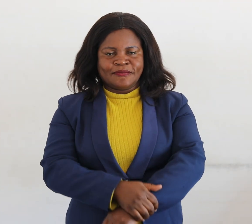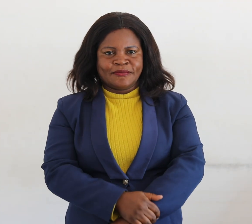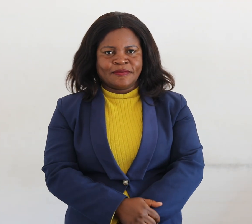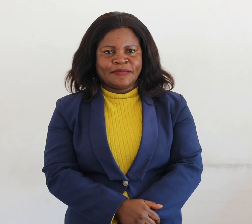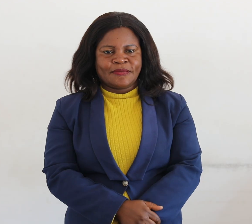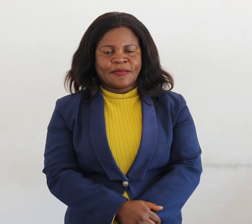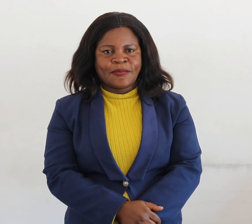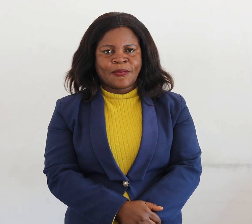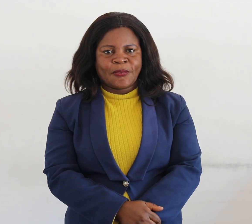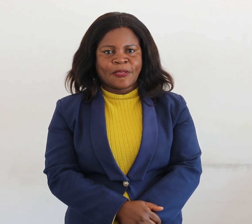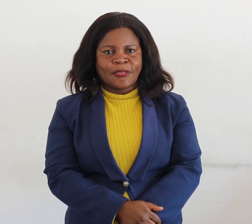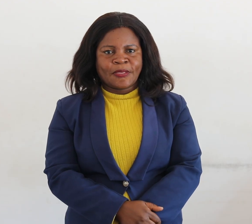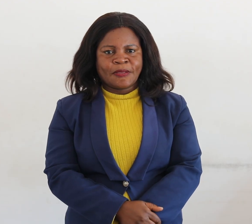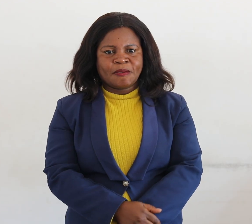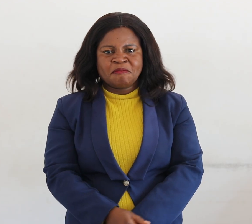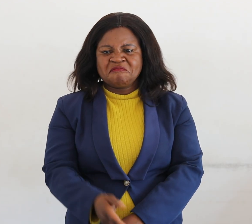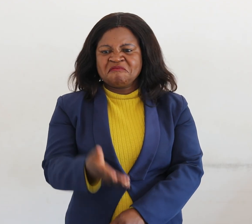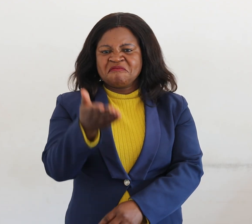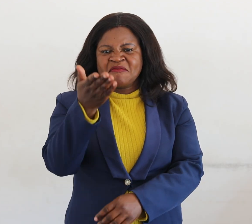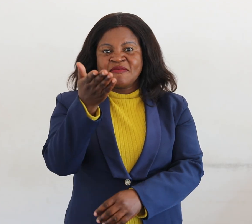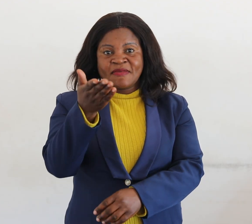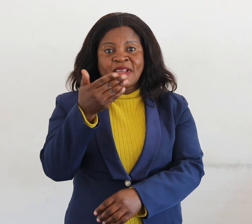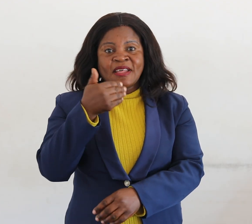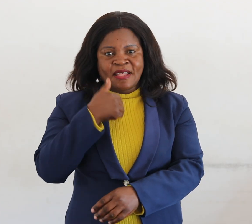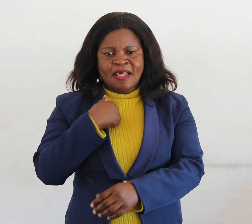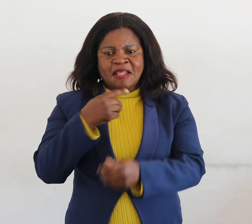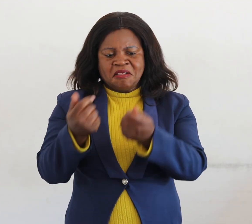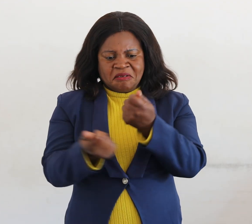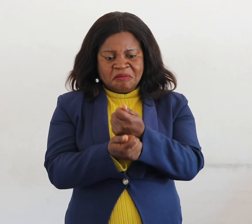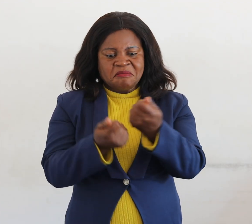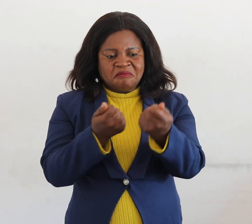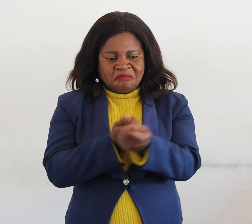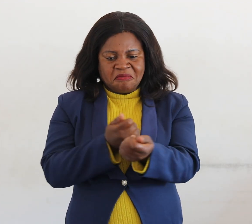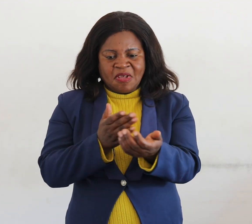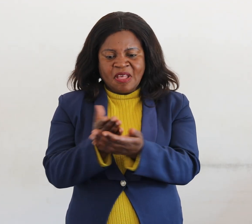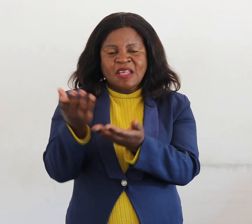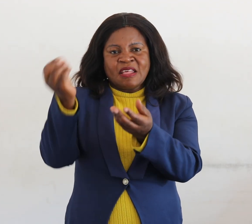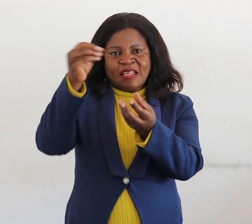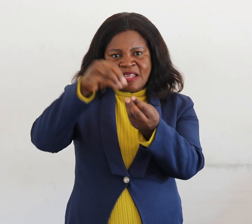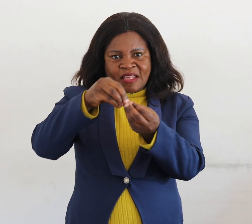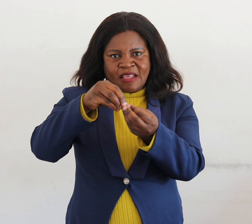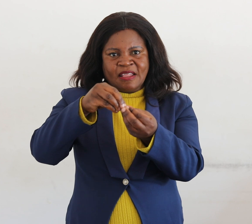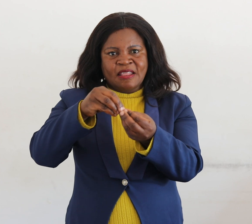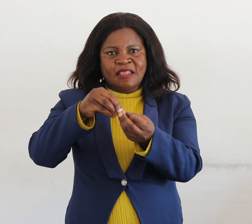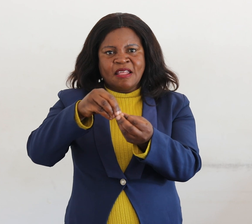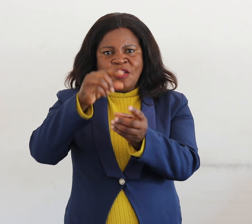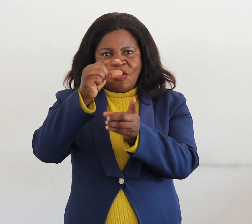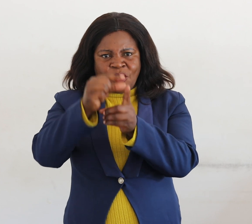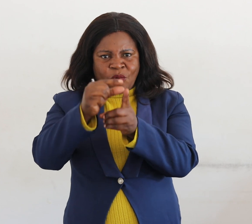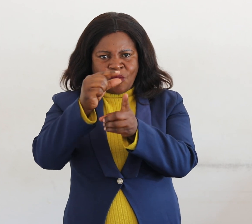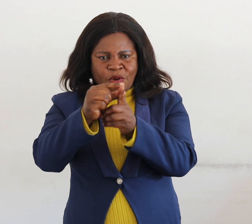The provision has been changed by adding the word new right after the